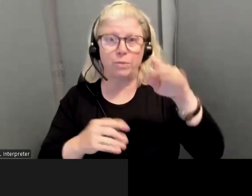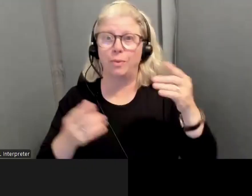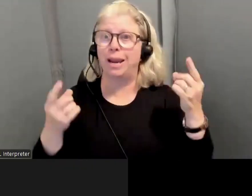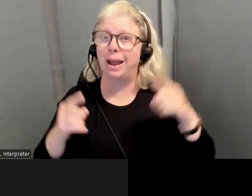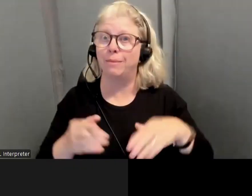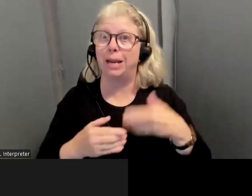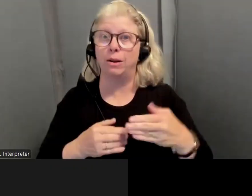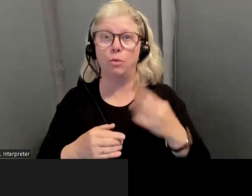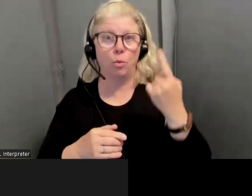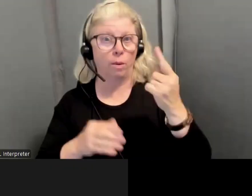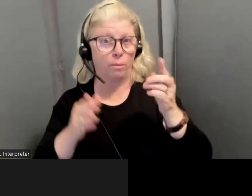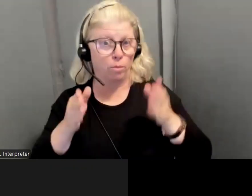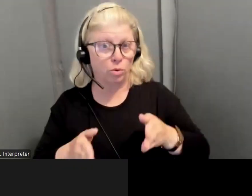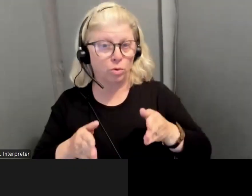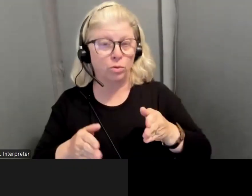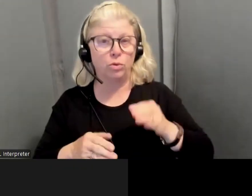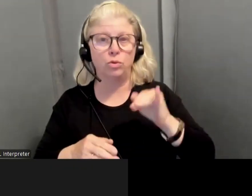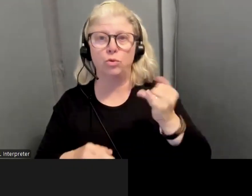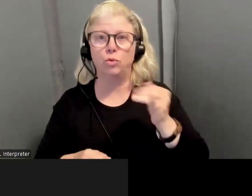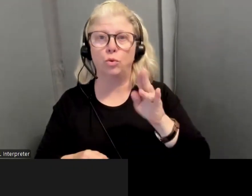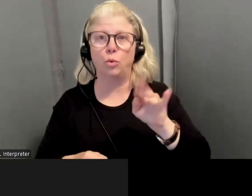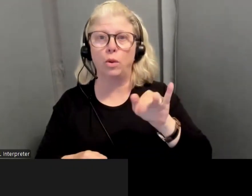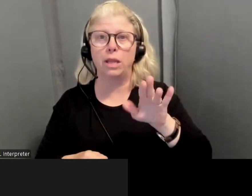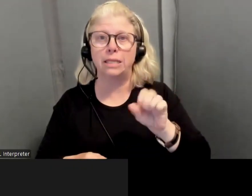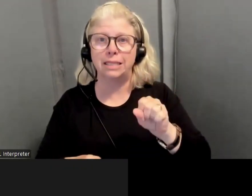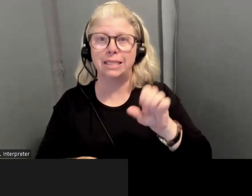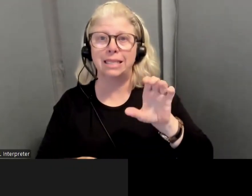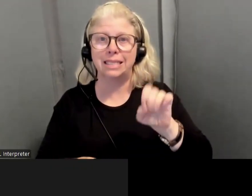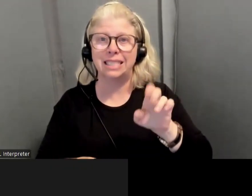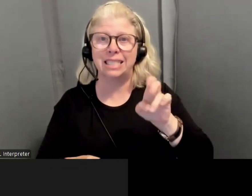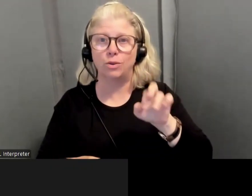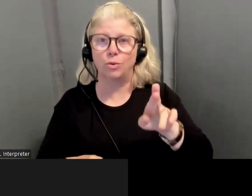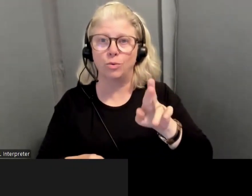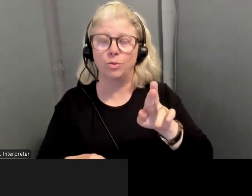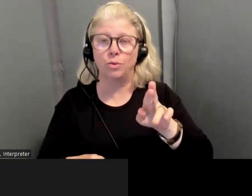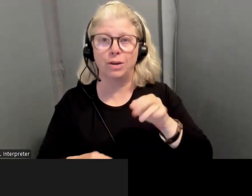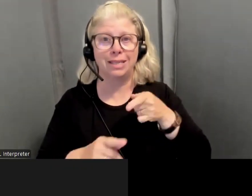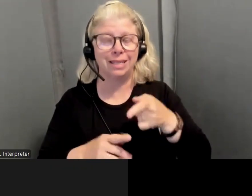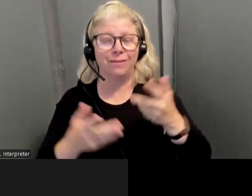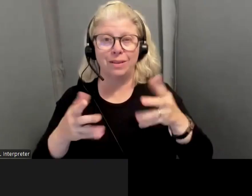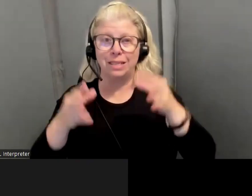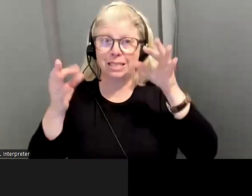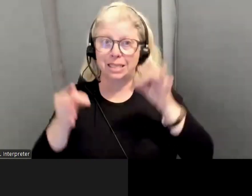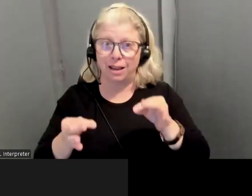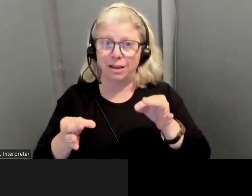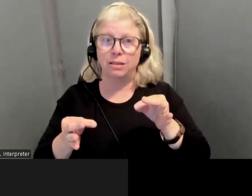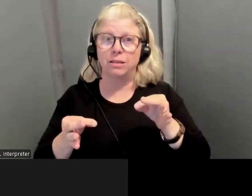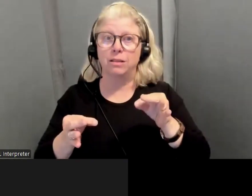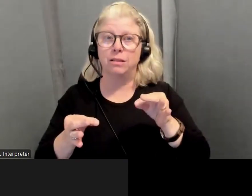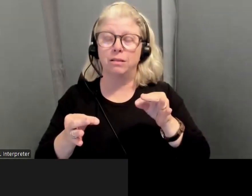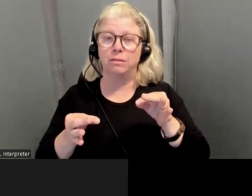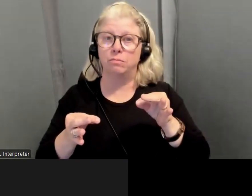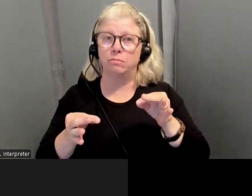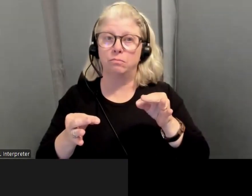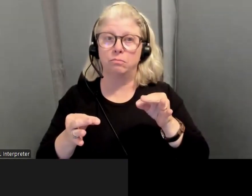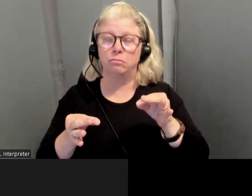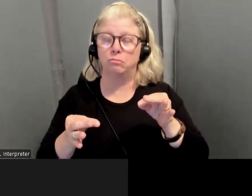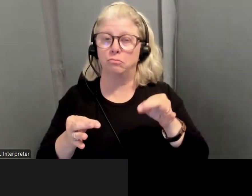One person, Julius Caesar, decides that he's just